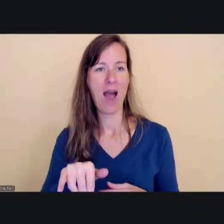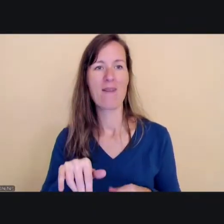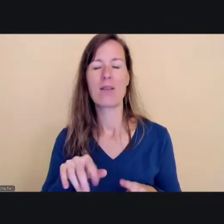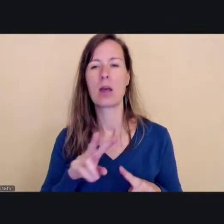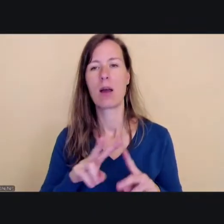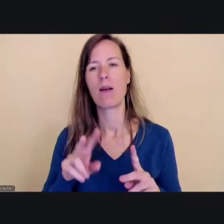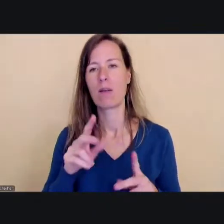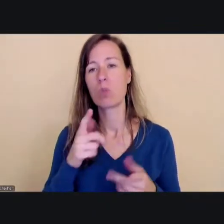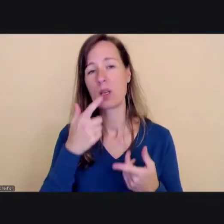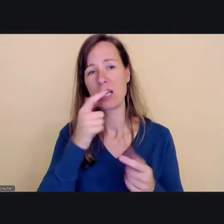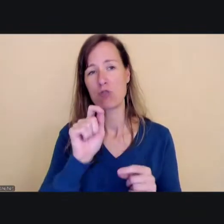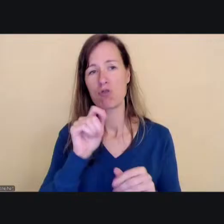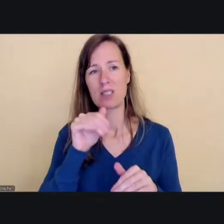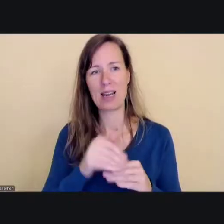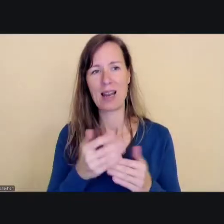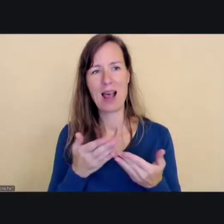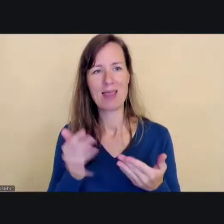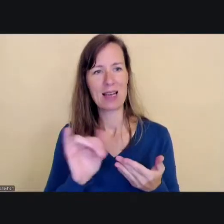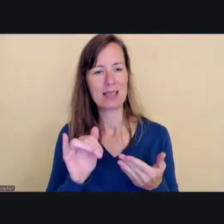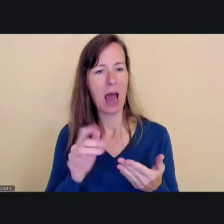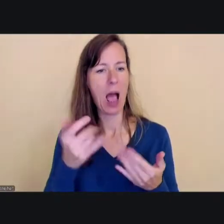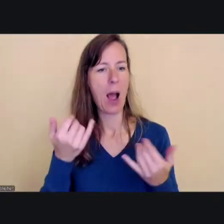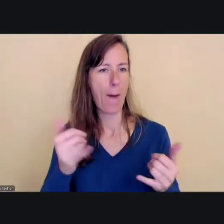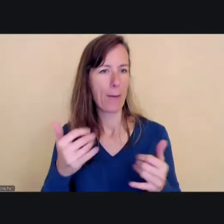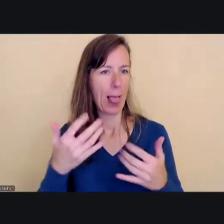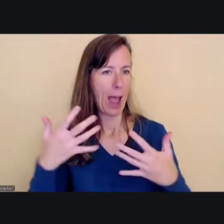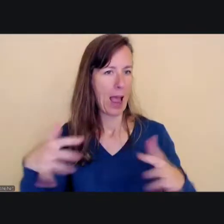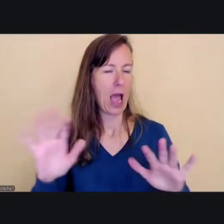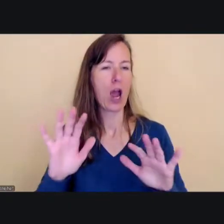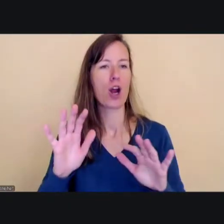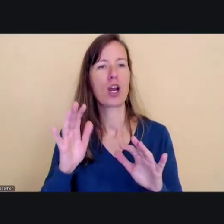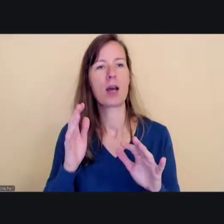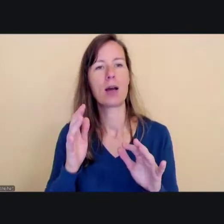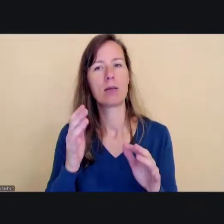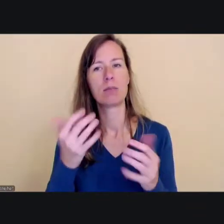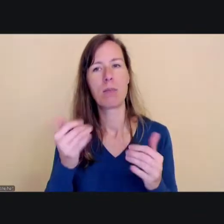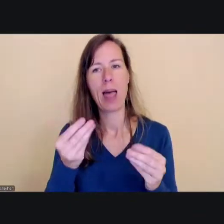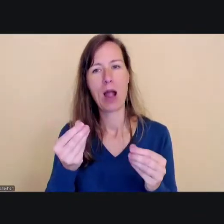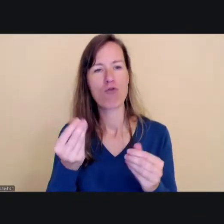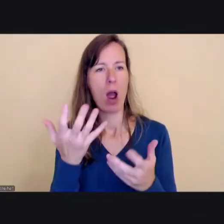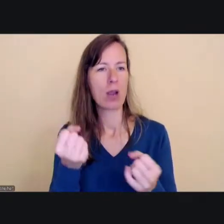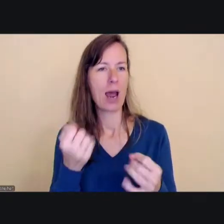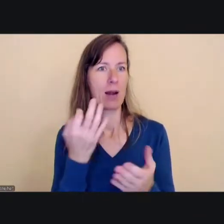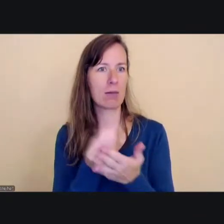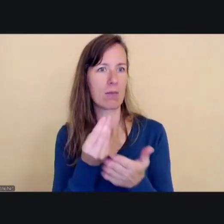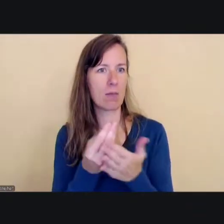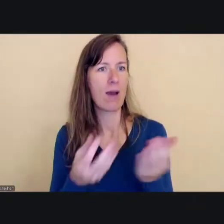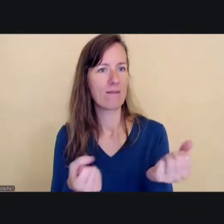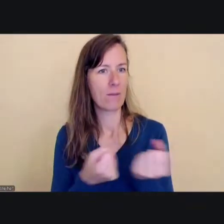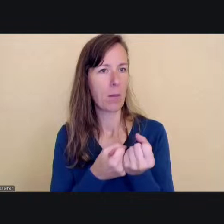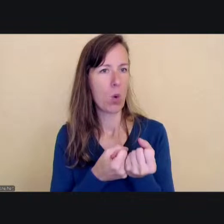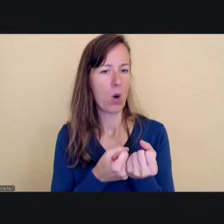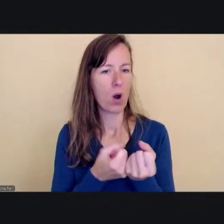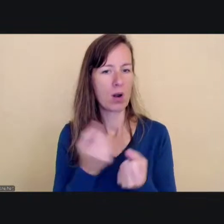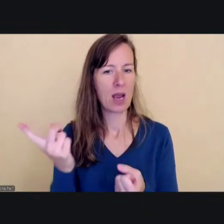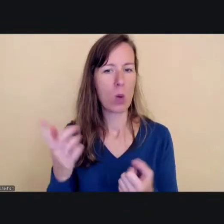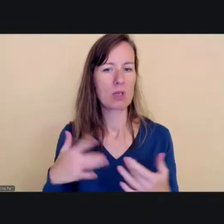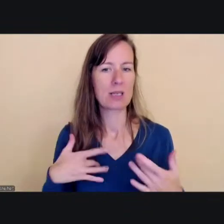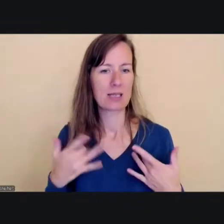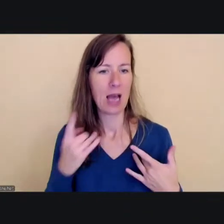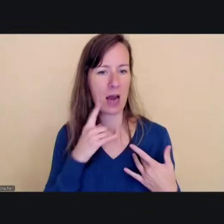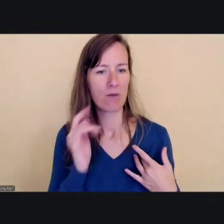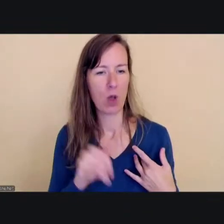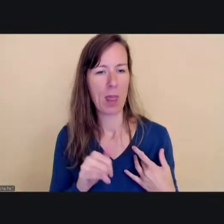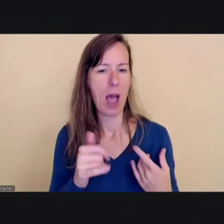a play area, playground, stuff like that, getting funds from that. He was very much excited about that because you mentioned something for Ward 4 as well,